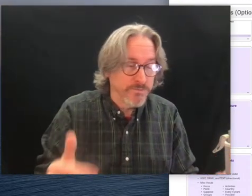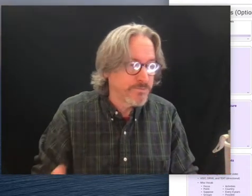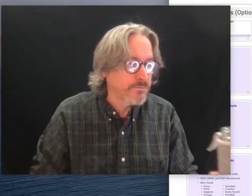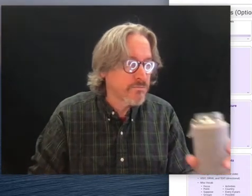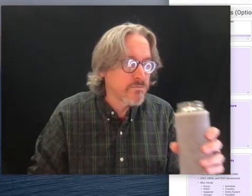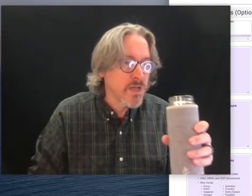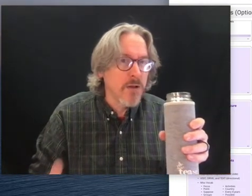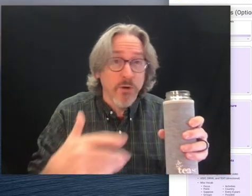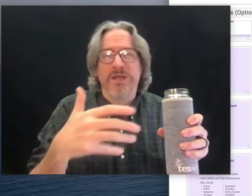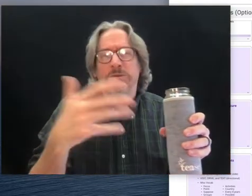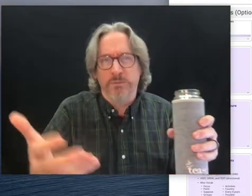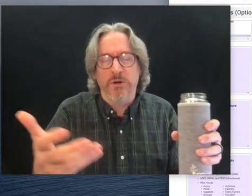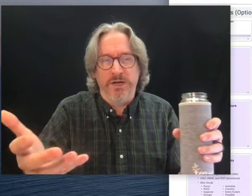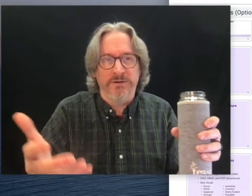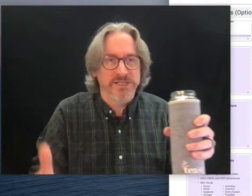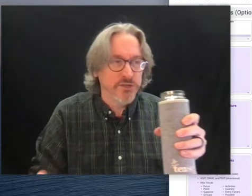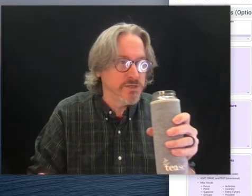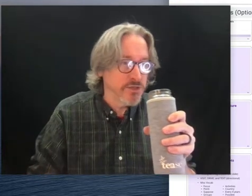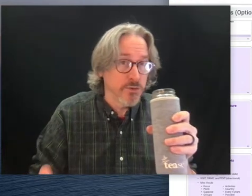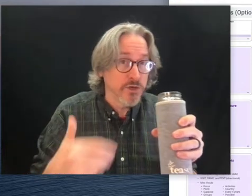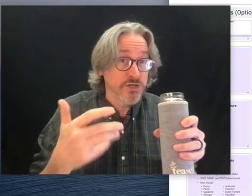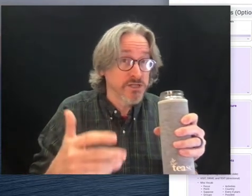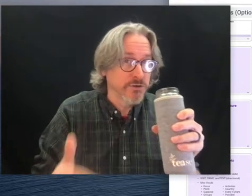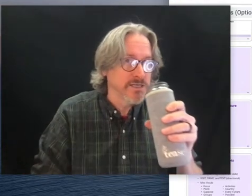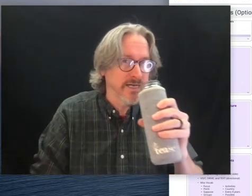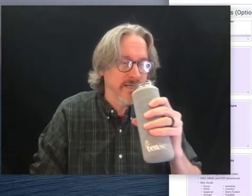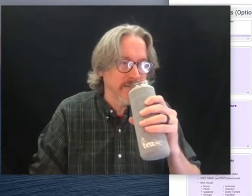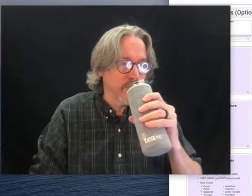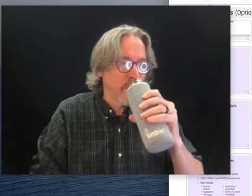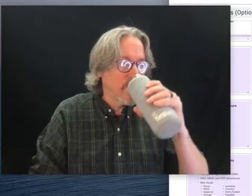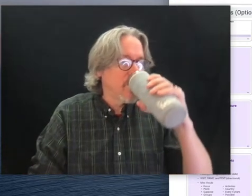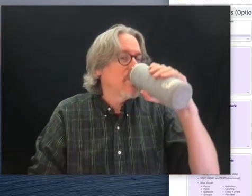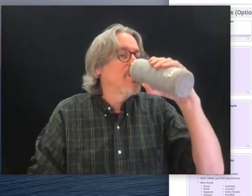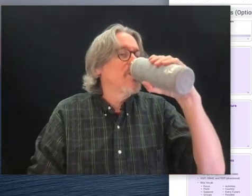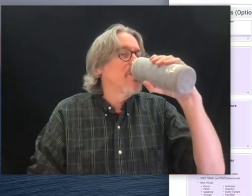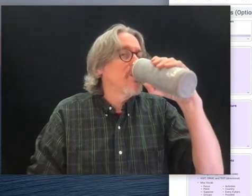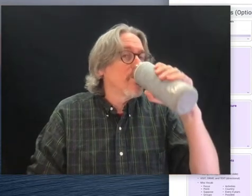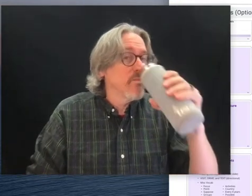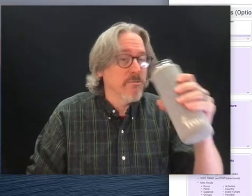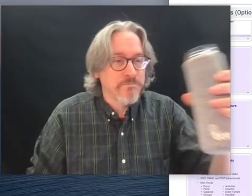do. Hearing students do who are just learning a second language.